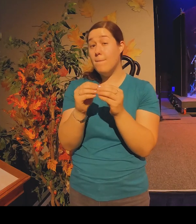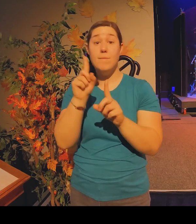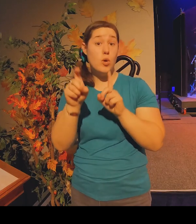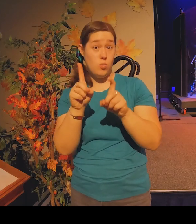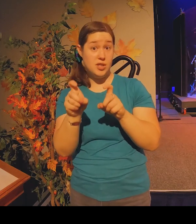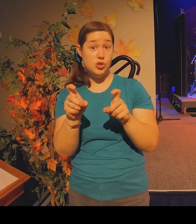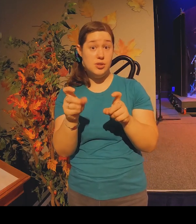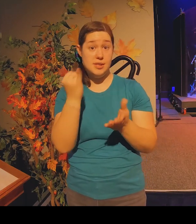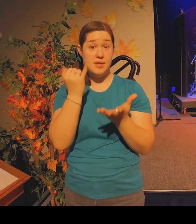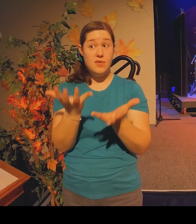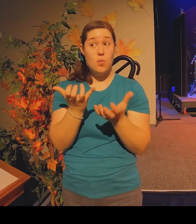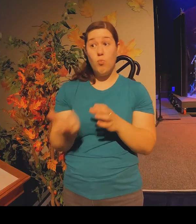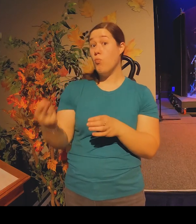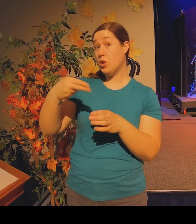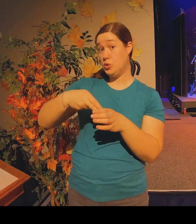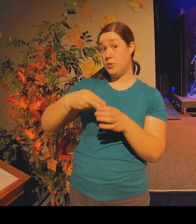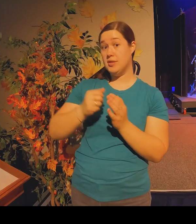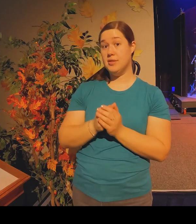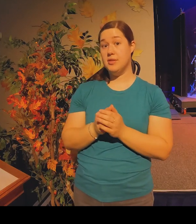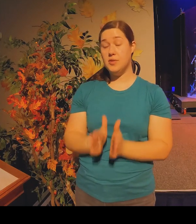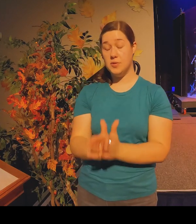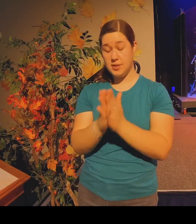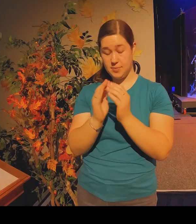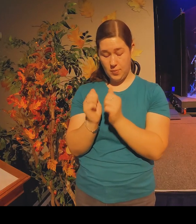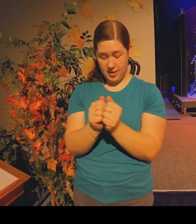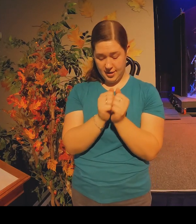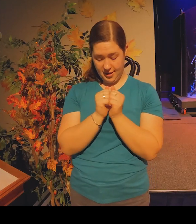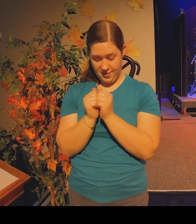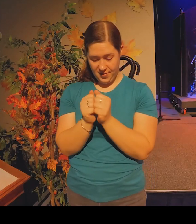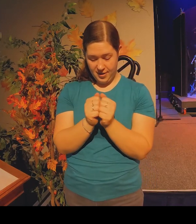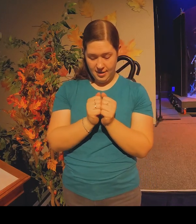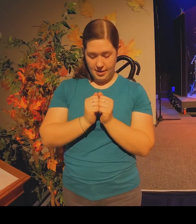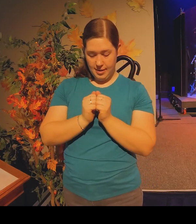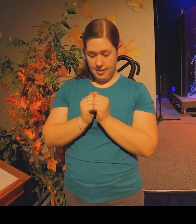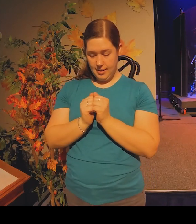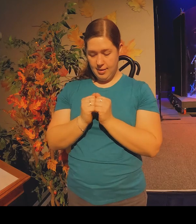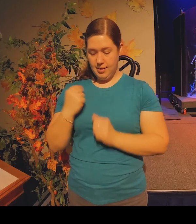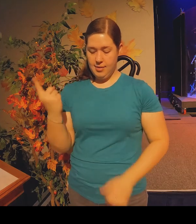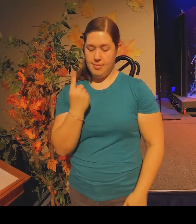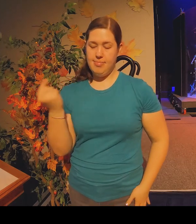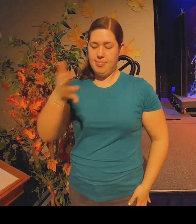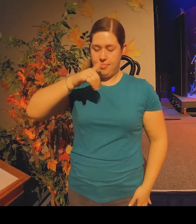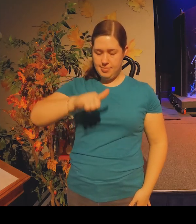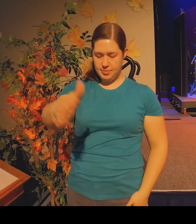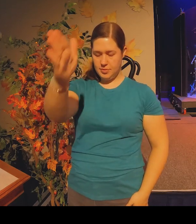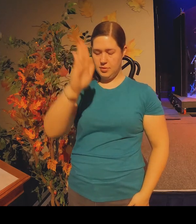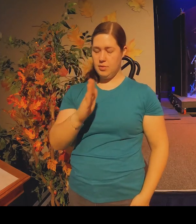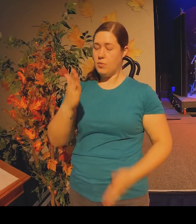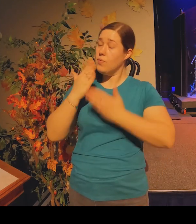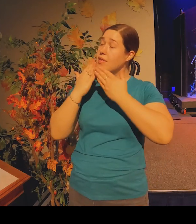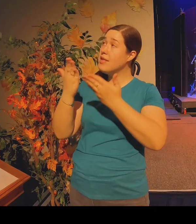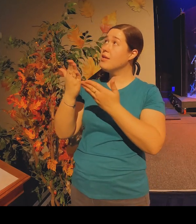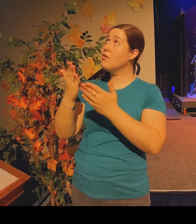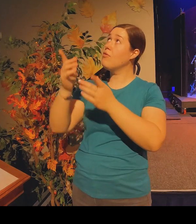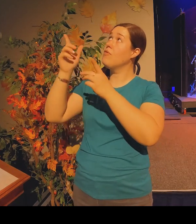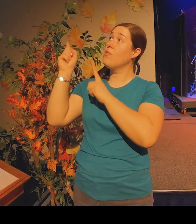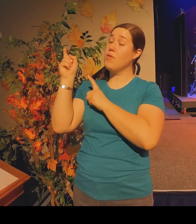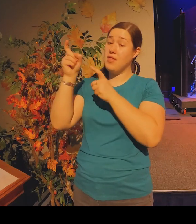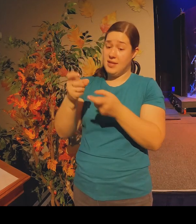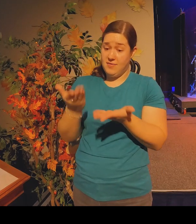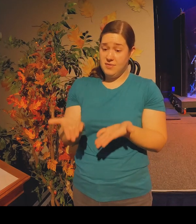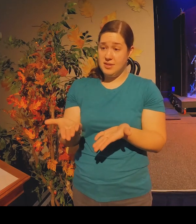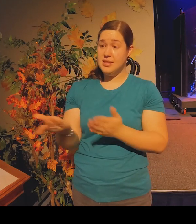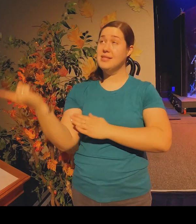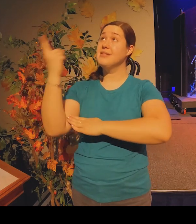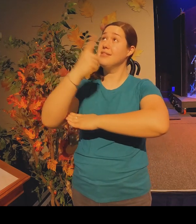us. Let's be in an attitude of prayer together. Eternal God, we do thank you for the gift of this day, the gift